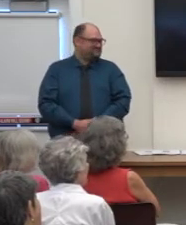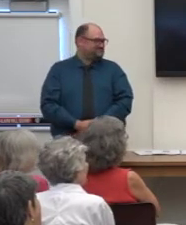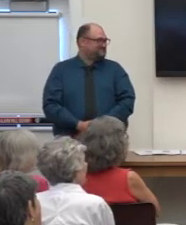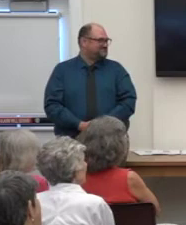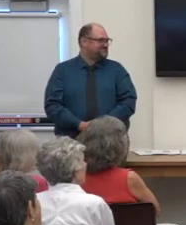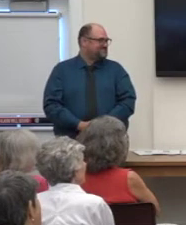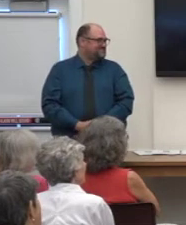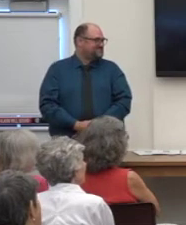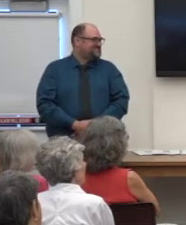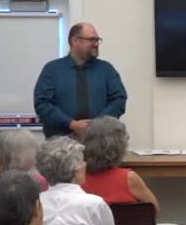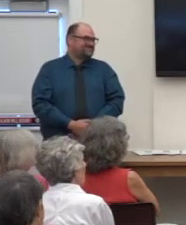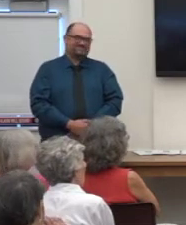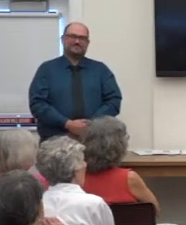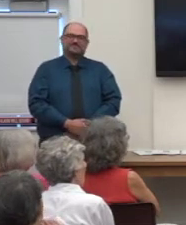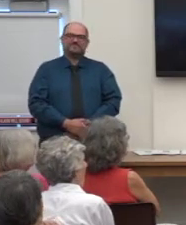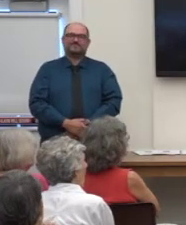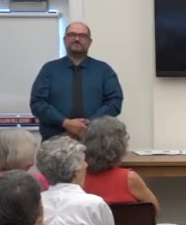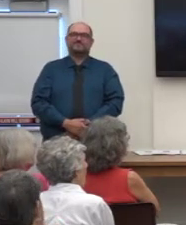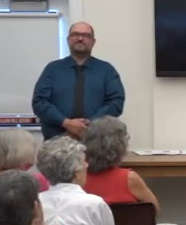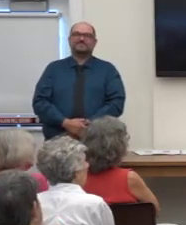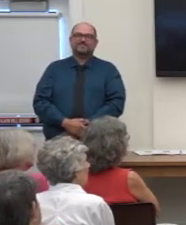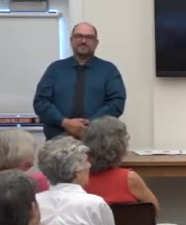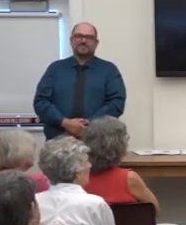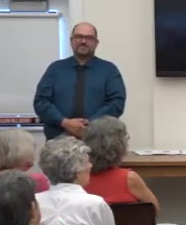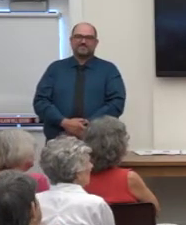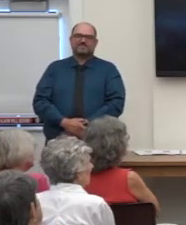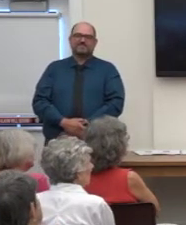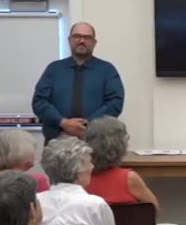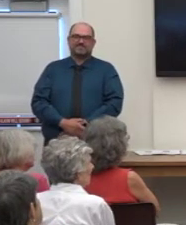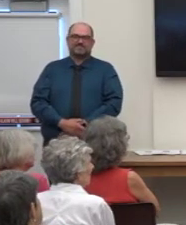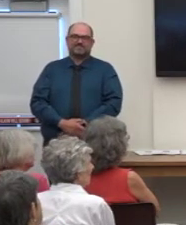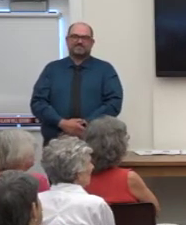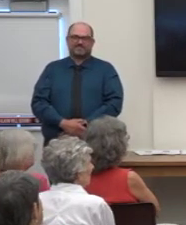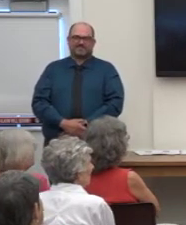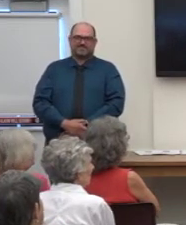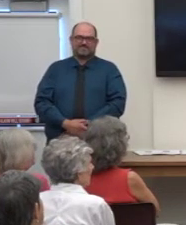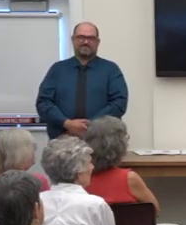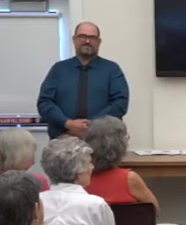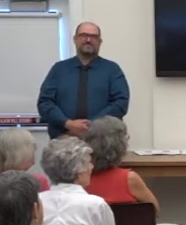Now, which kind of people invented this sign?